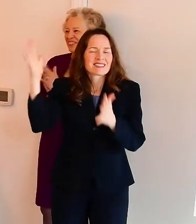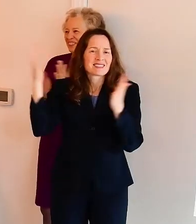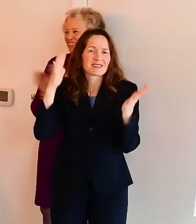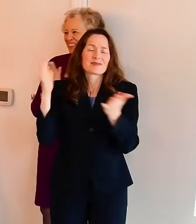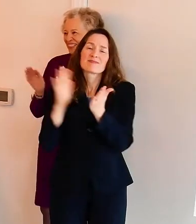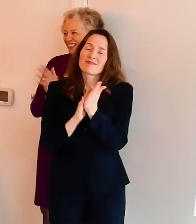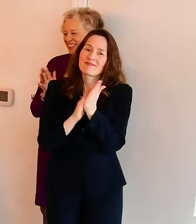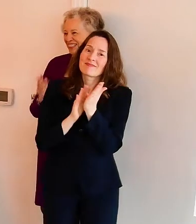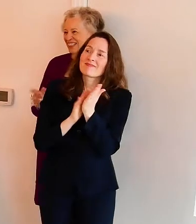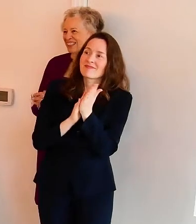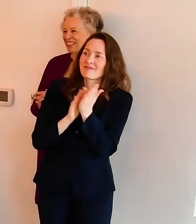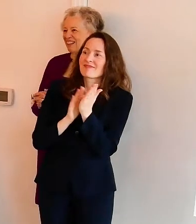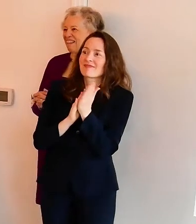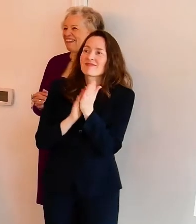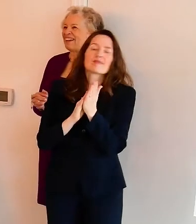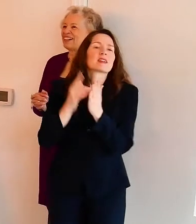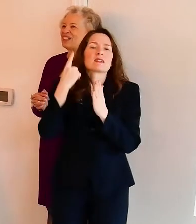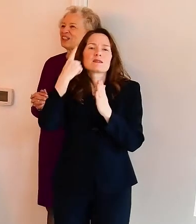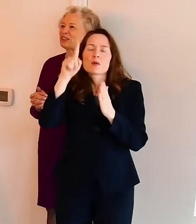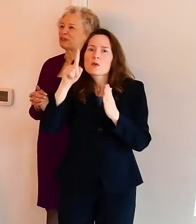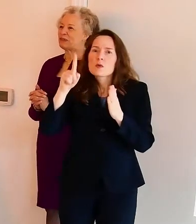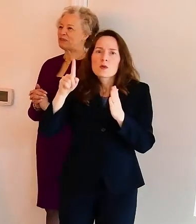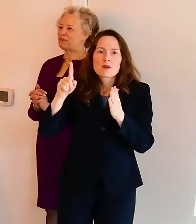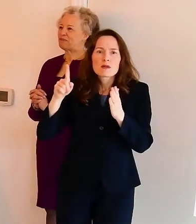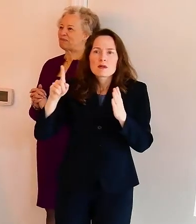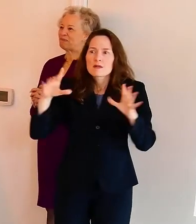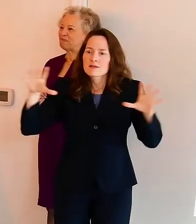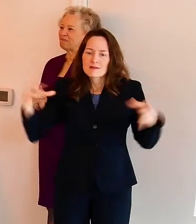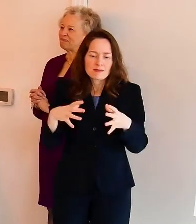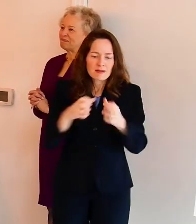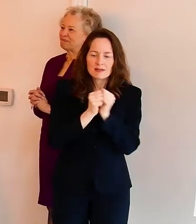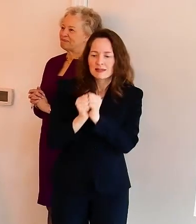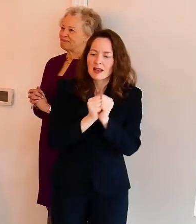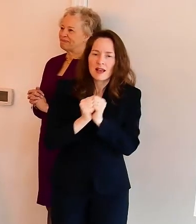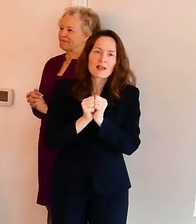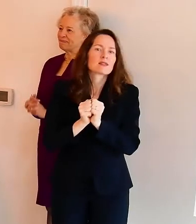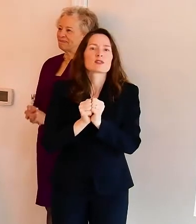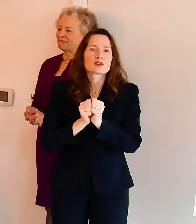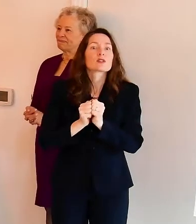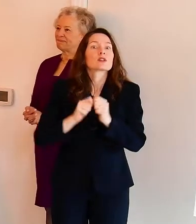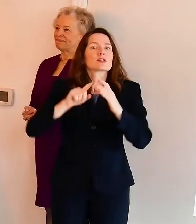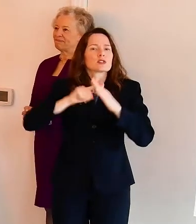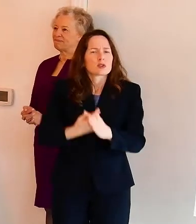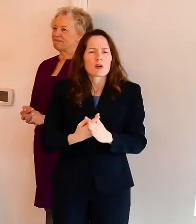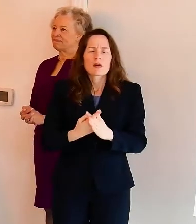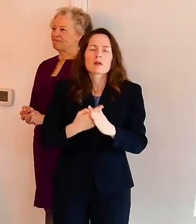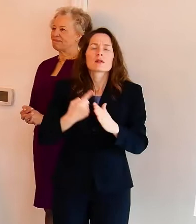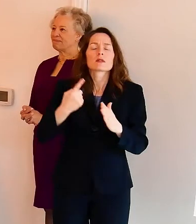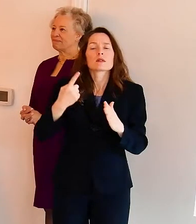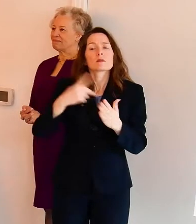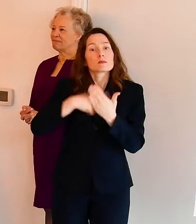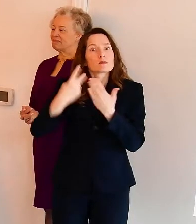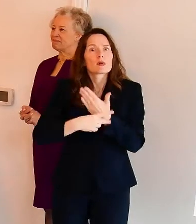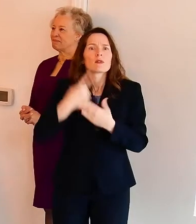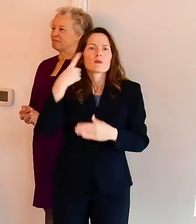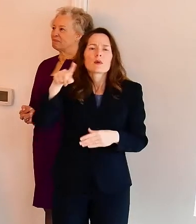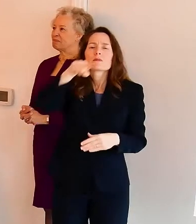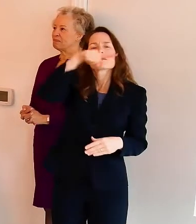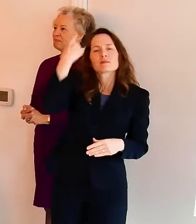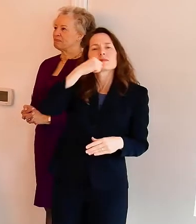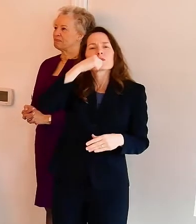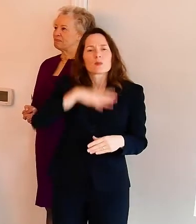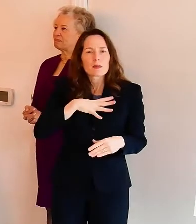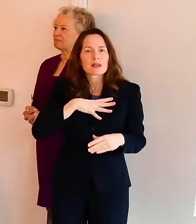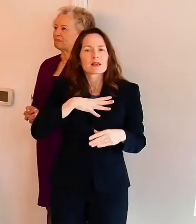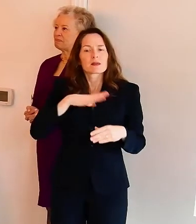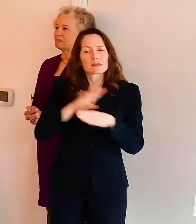To put together the Open Institute for Black Women Entrepreneur Excellence. We are very excited about